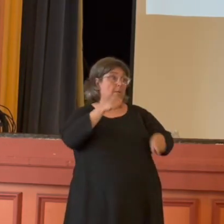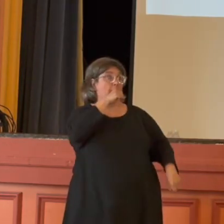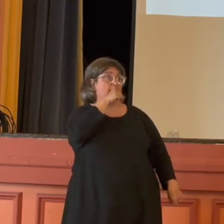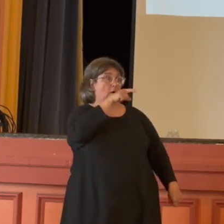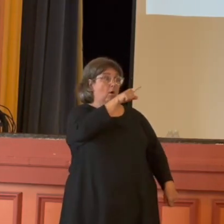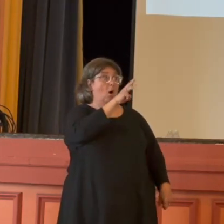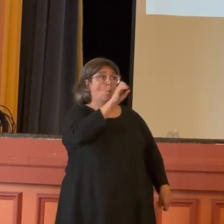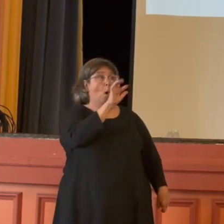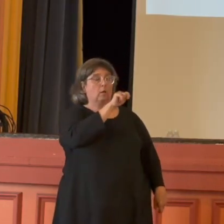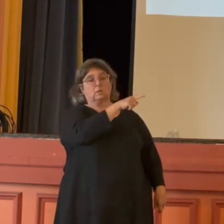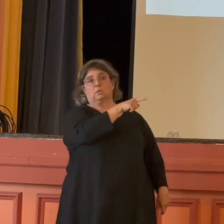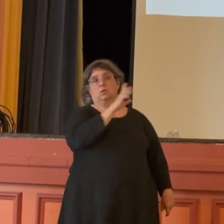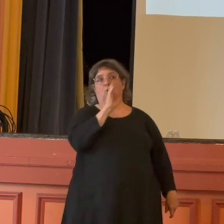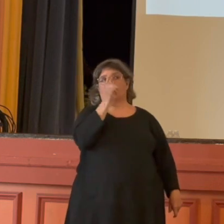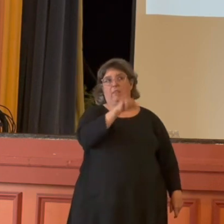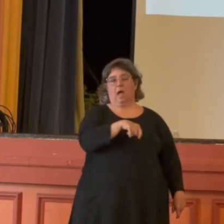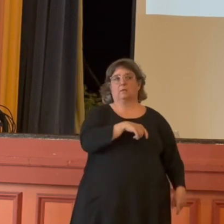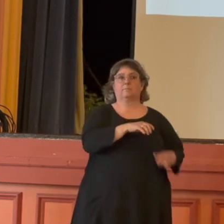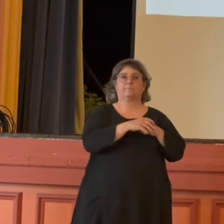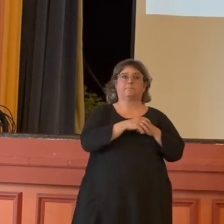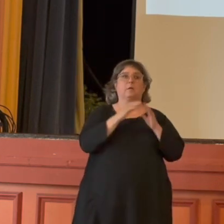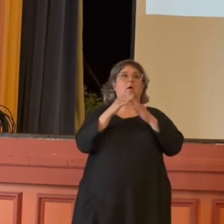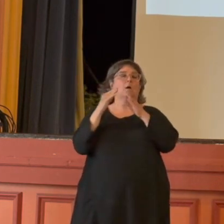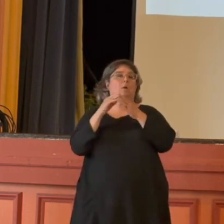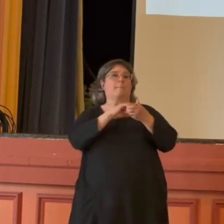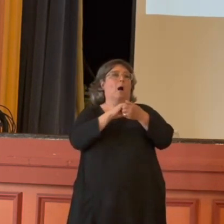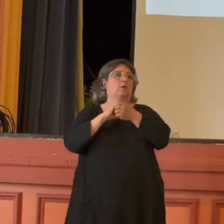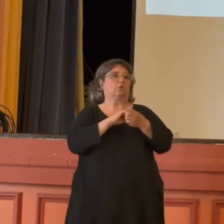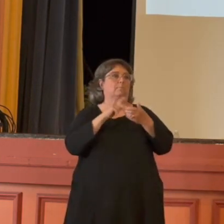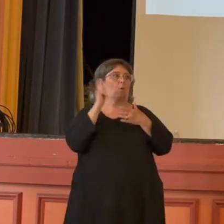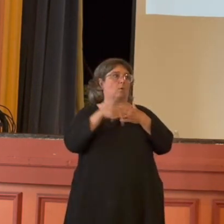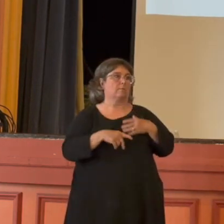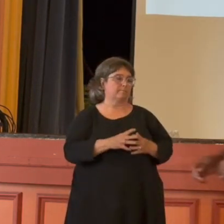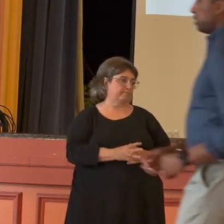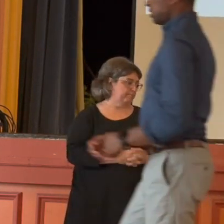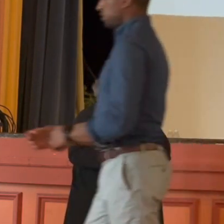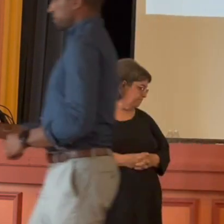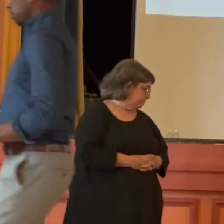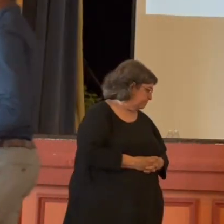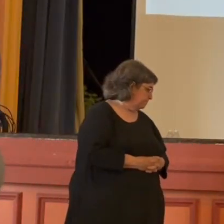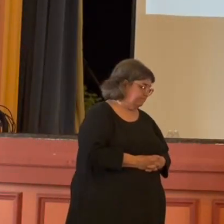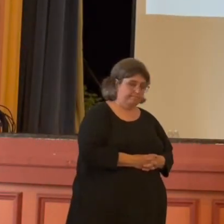microphone Mr. Walt Walker to talk a little bit about the Community Partnership Program.